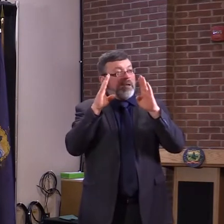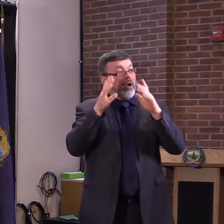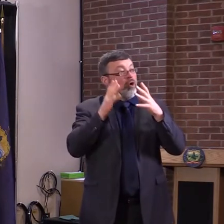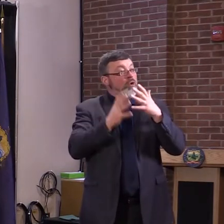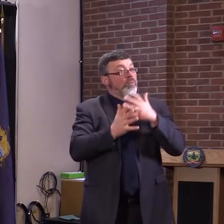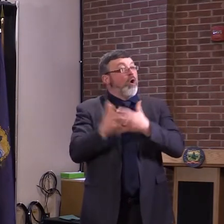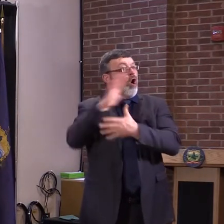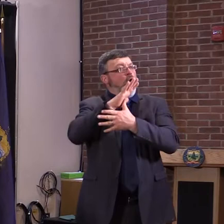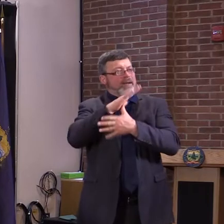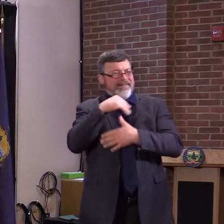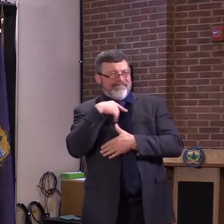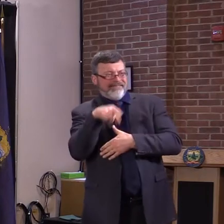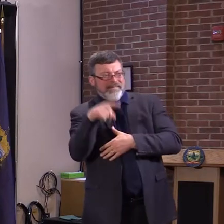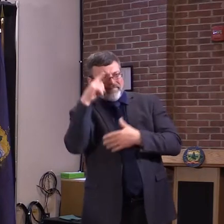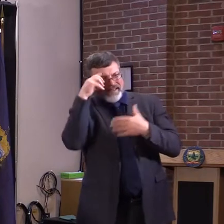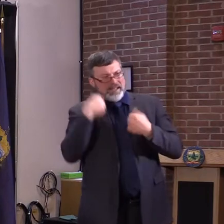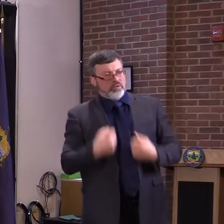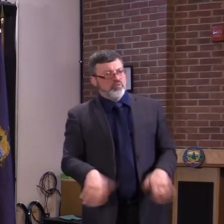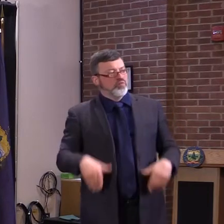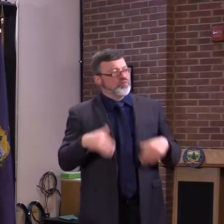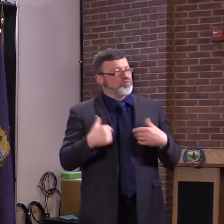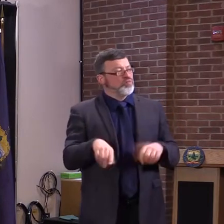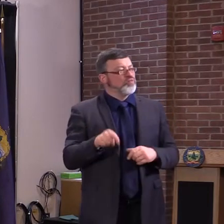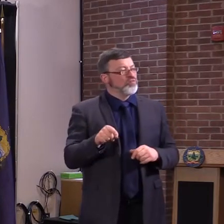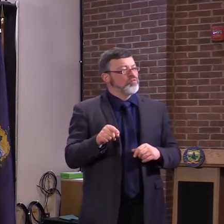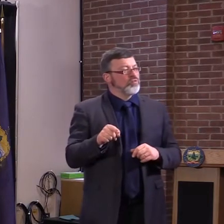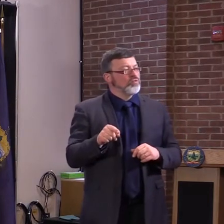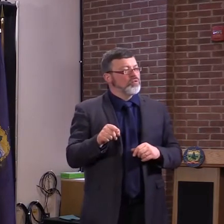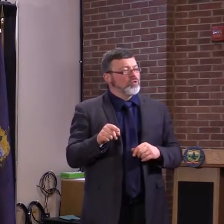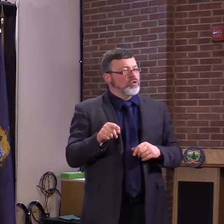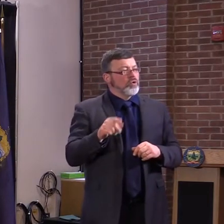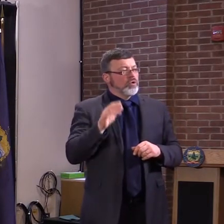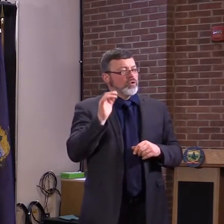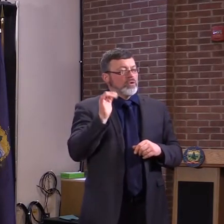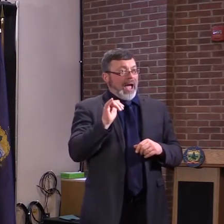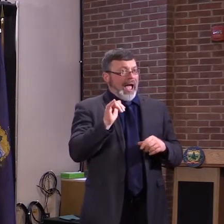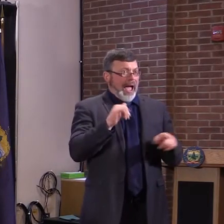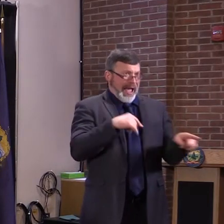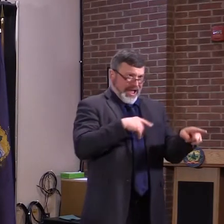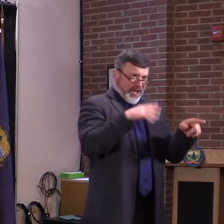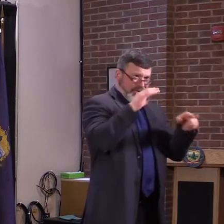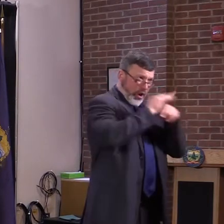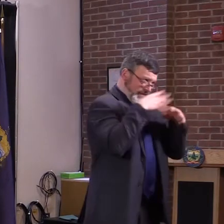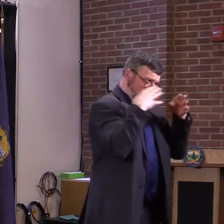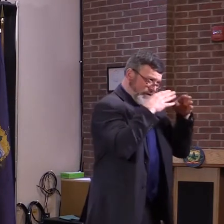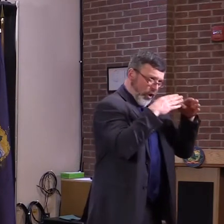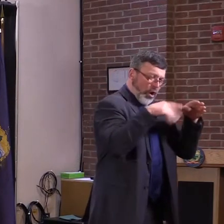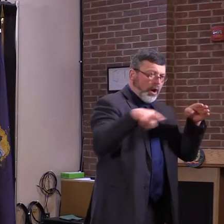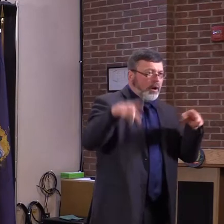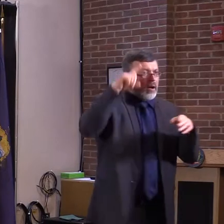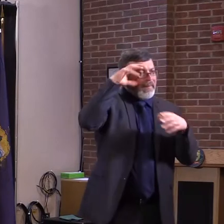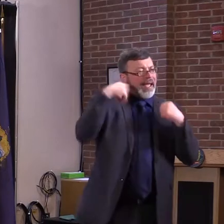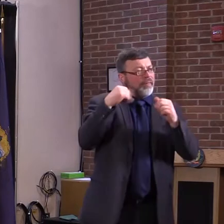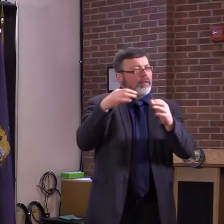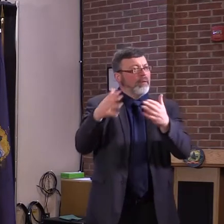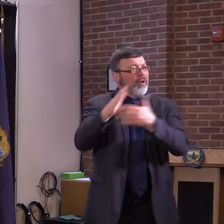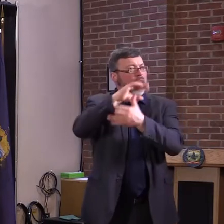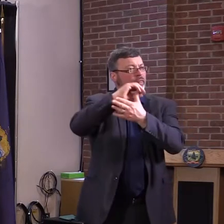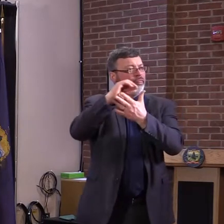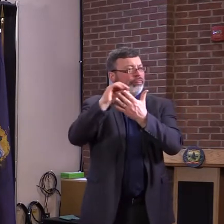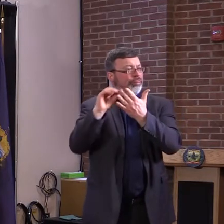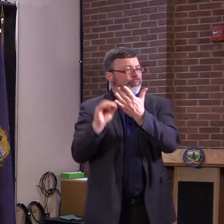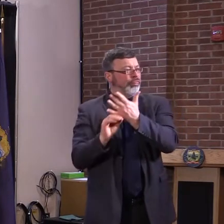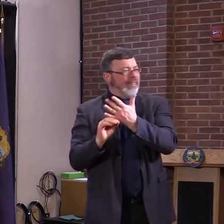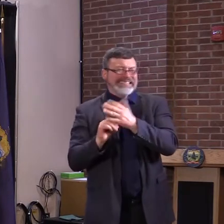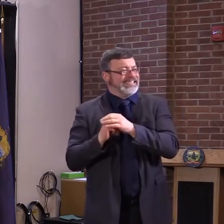new mitigation procedures and policies, we often adversely impact them, not intentionally, but things that